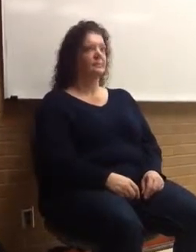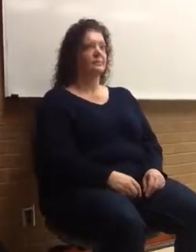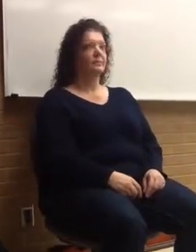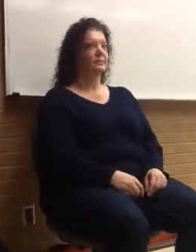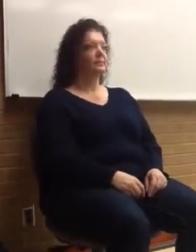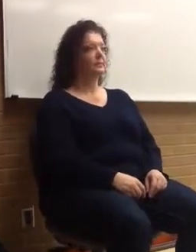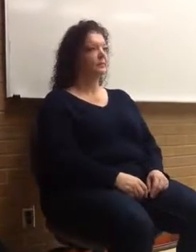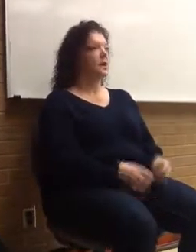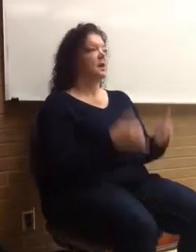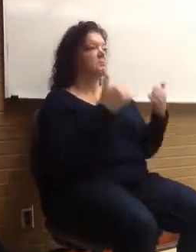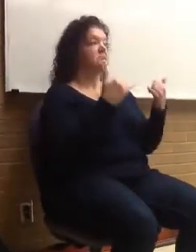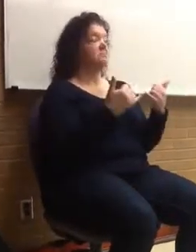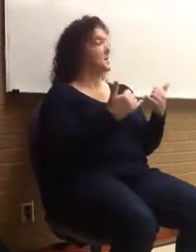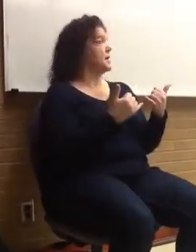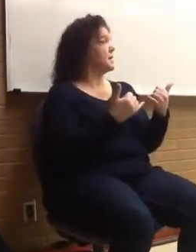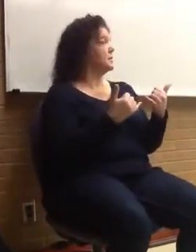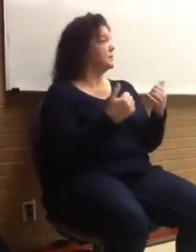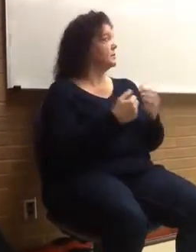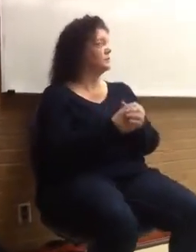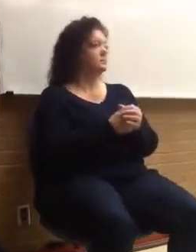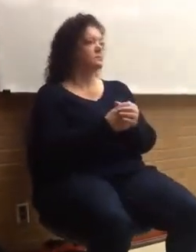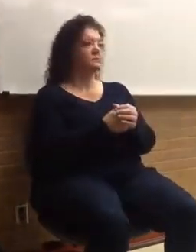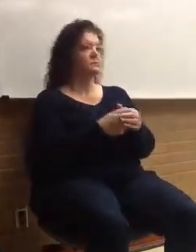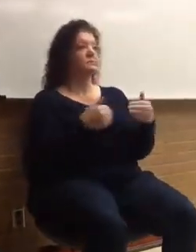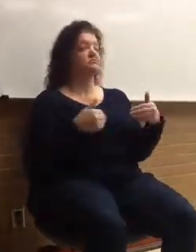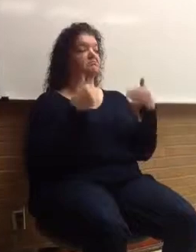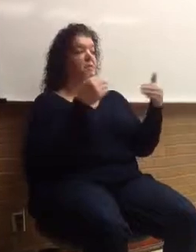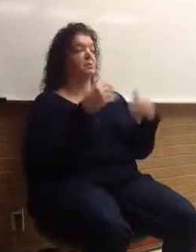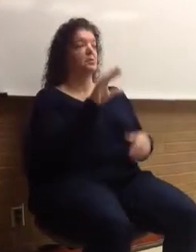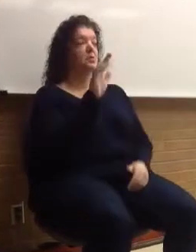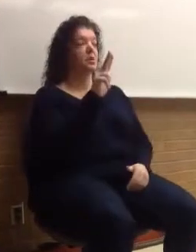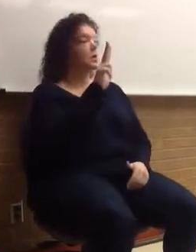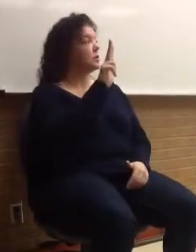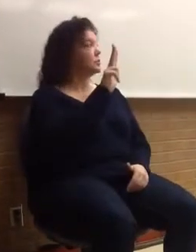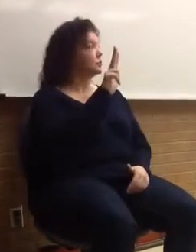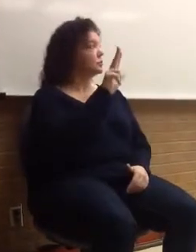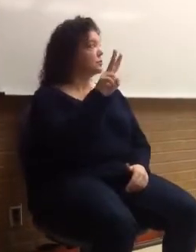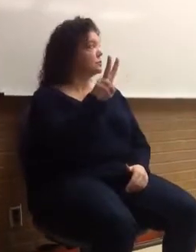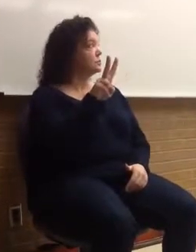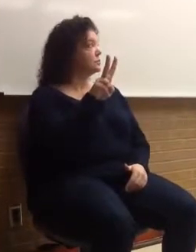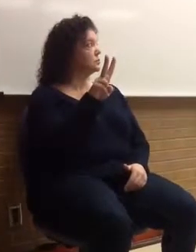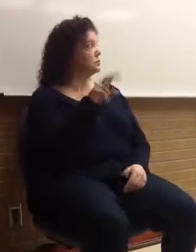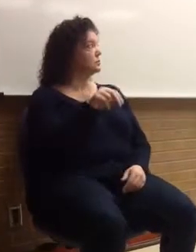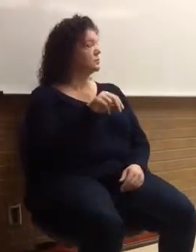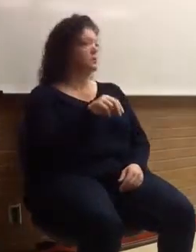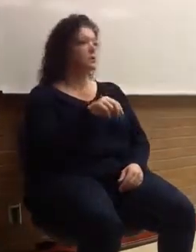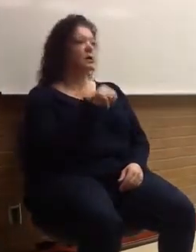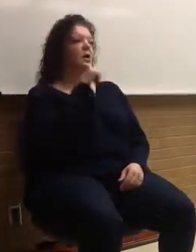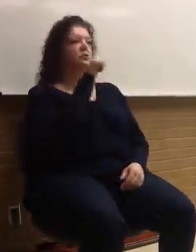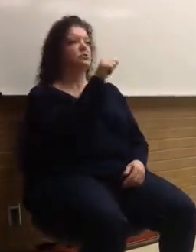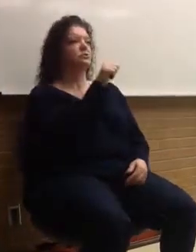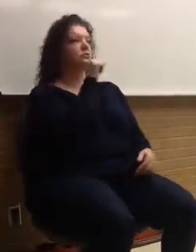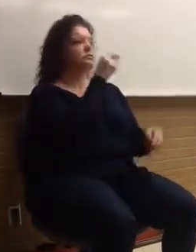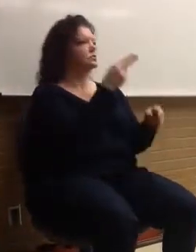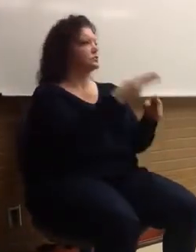the whole entire story, let's get busy on number 32. No, don't write the 32 yet, because I'm going to write it a different way.